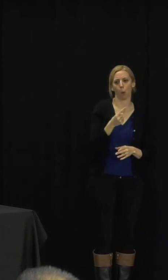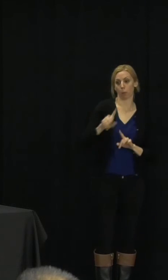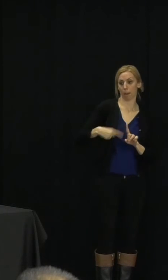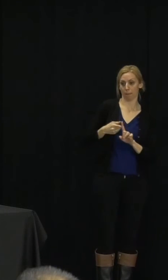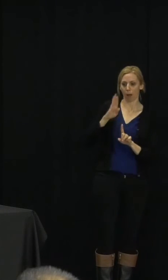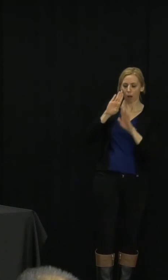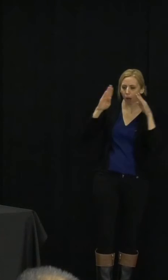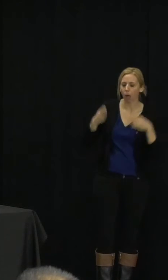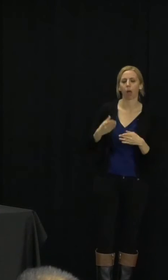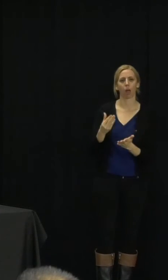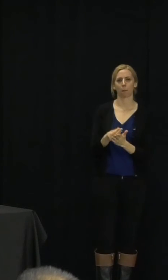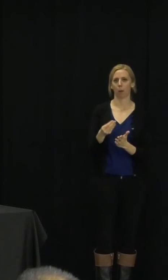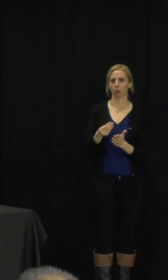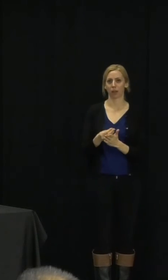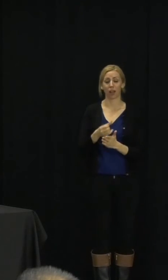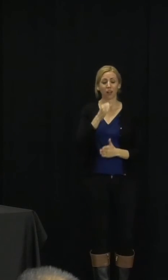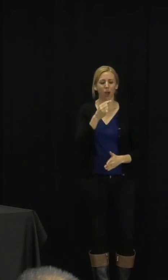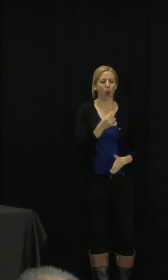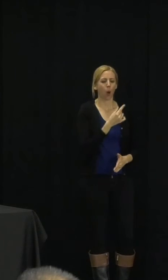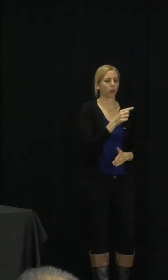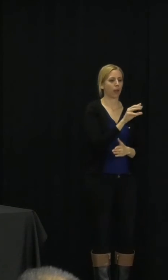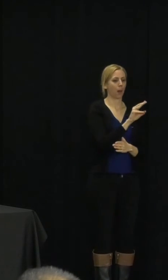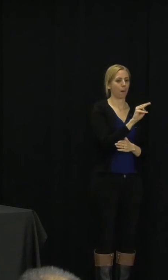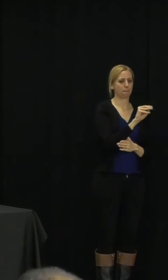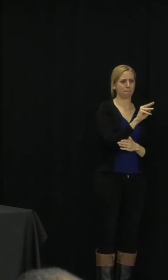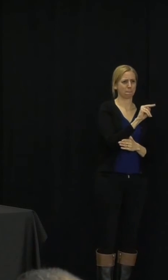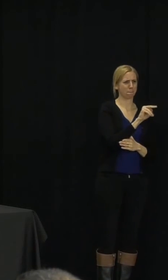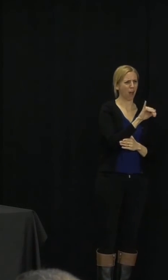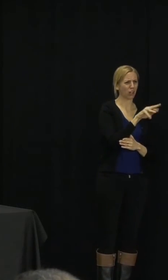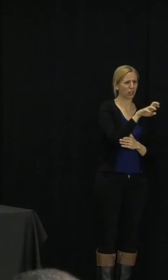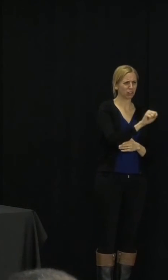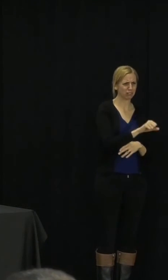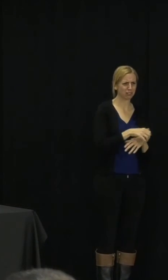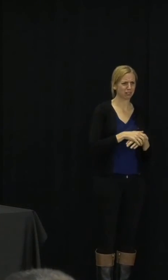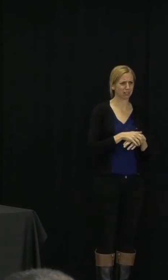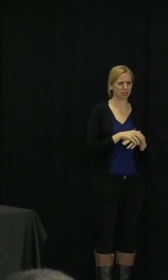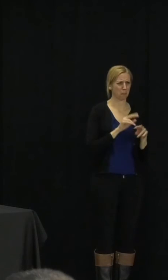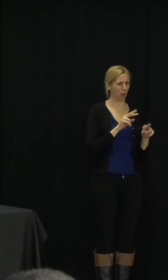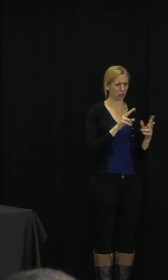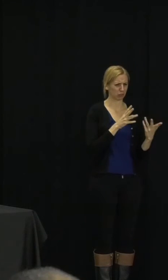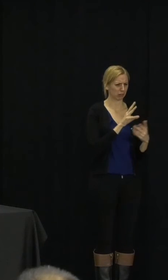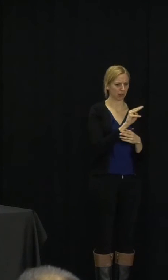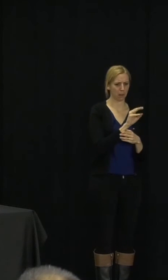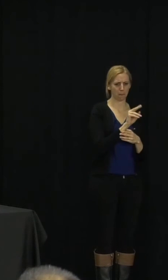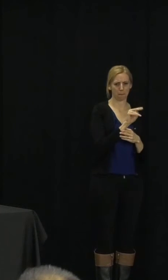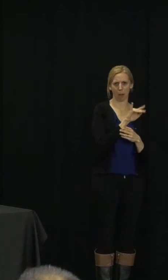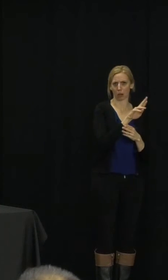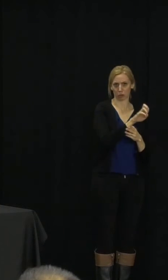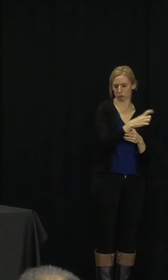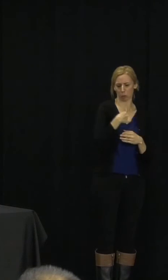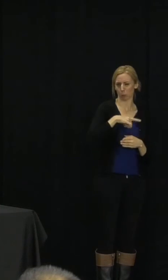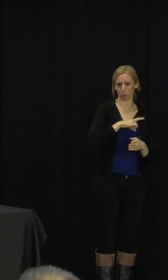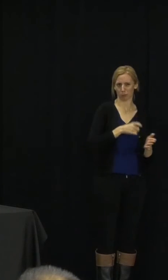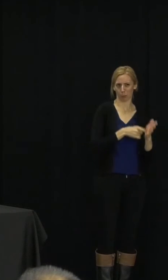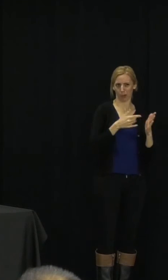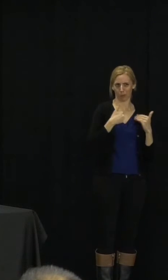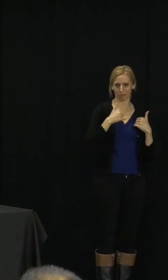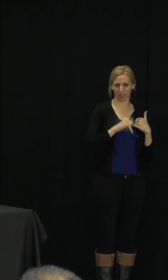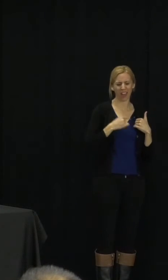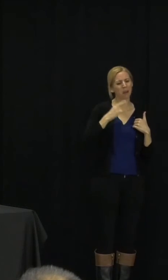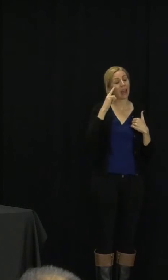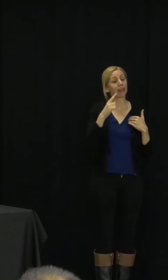disability is that we center disability. So I call all of you walkies non-disabled